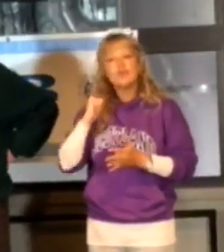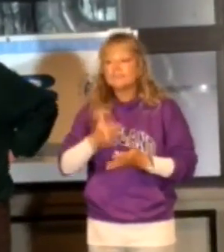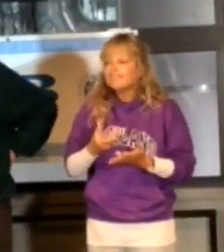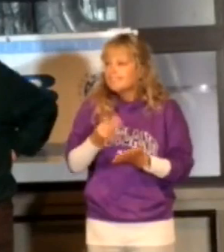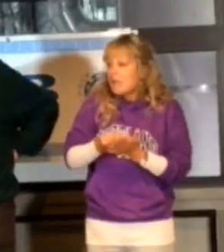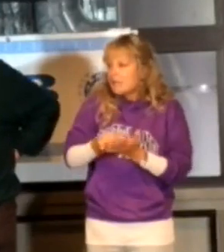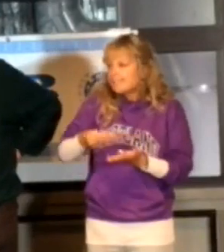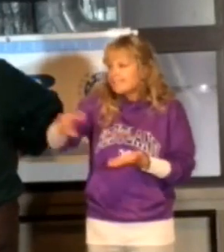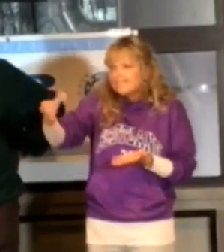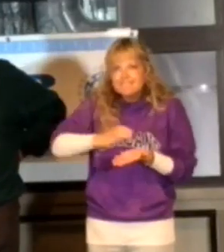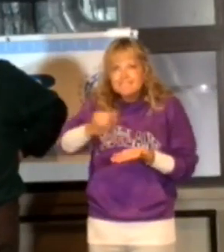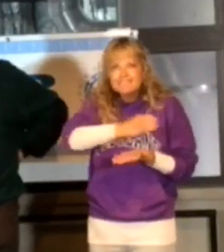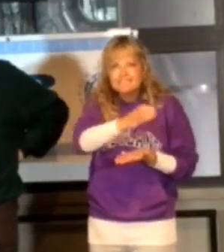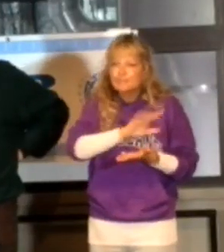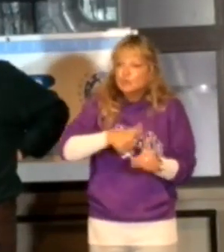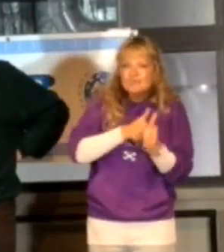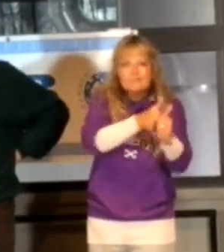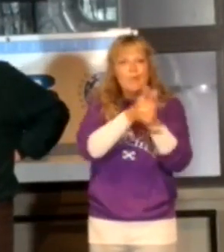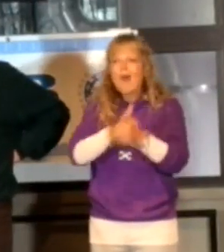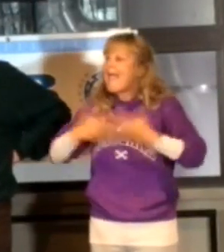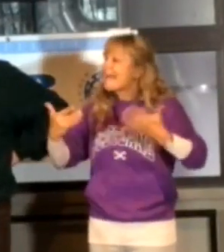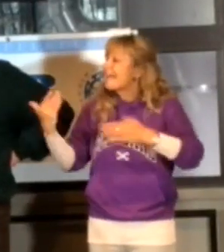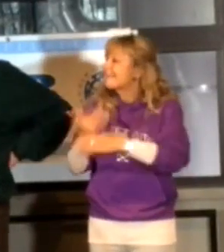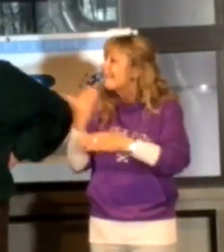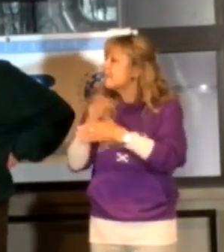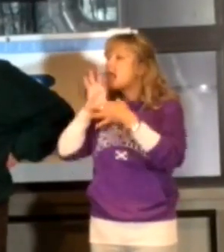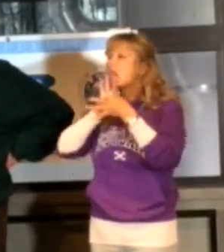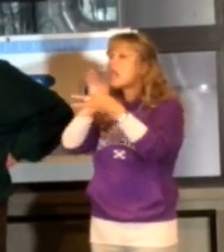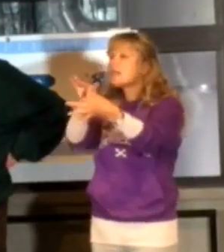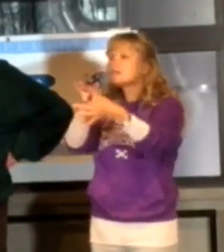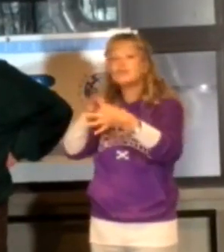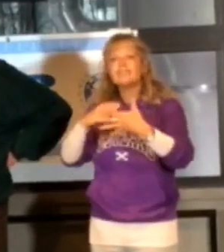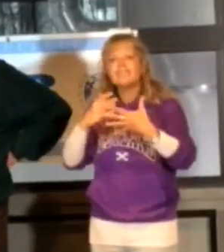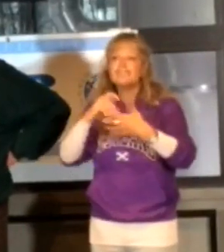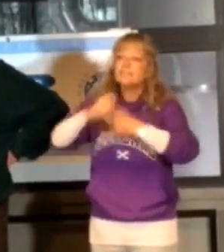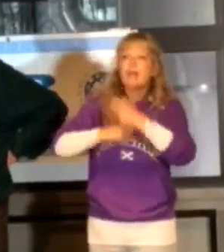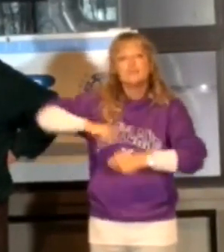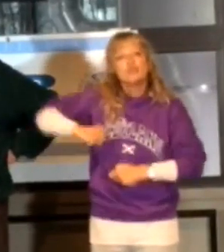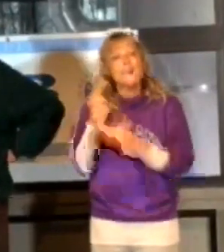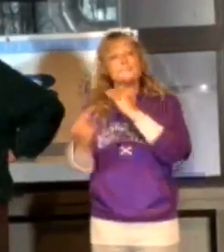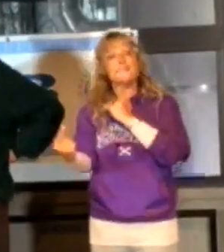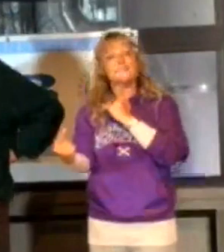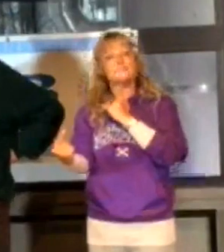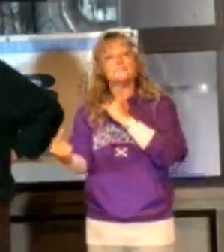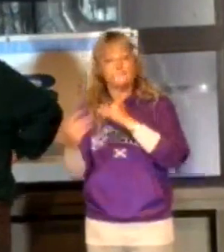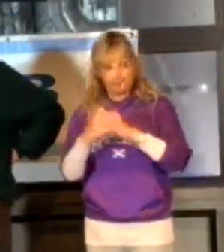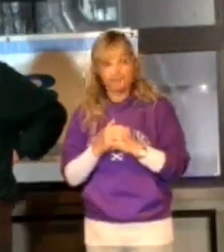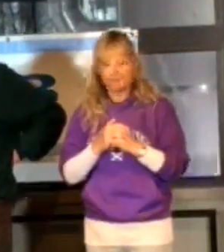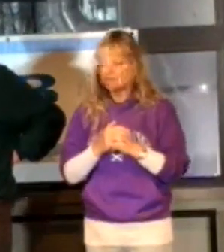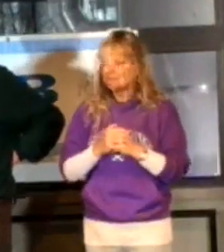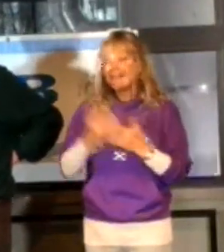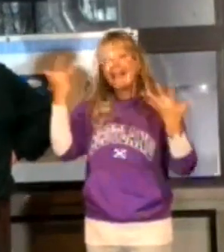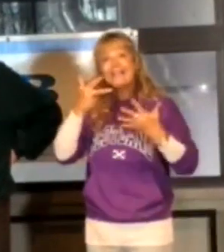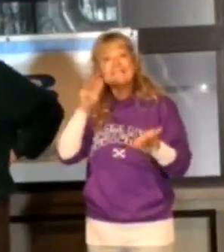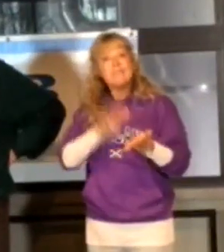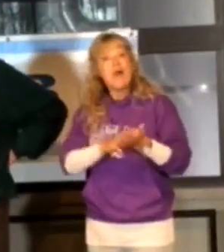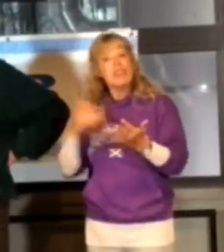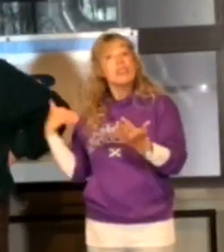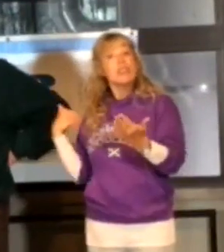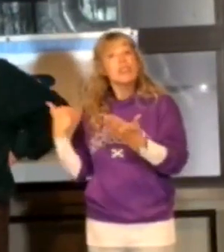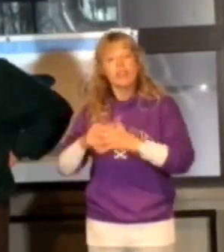support all sort of activities related to Scottish independence. In the past 18 months, we've